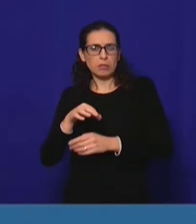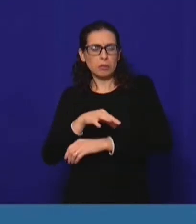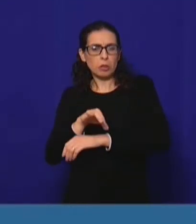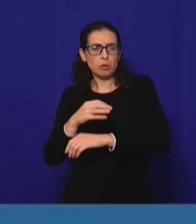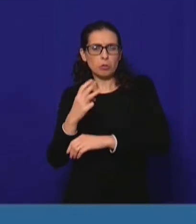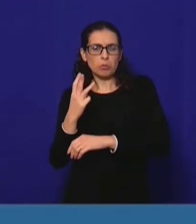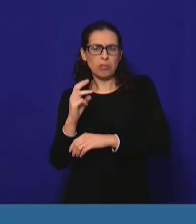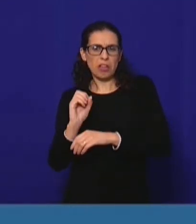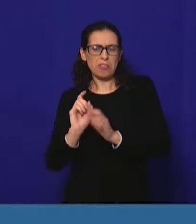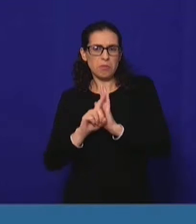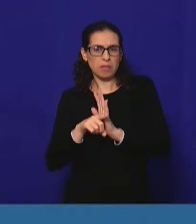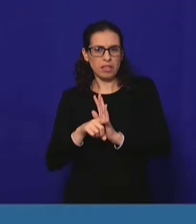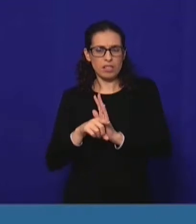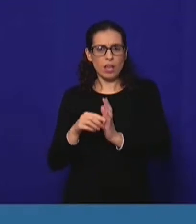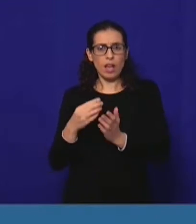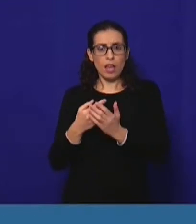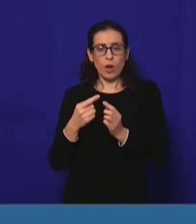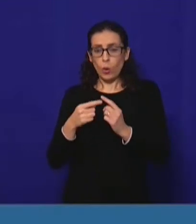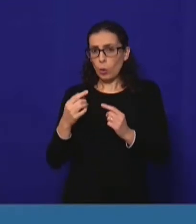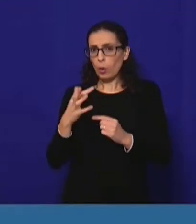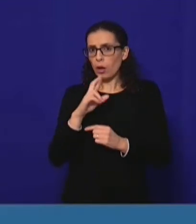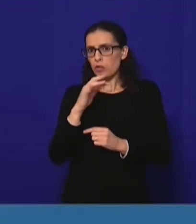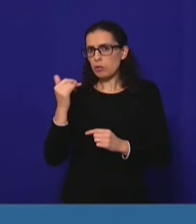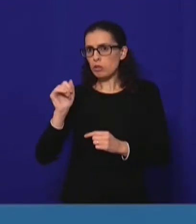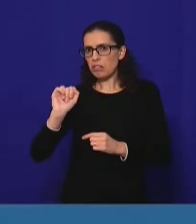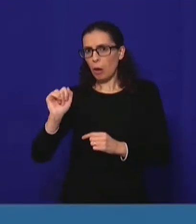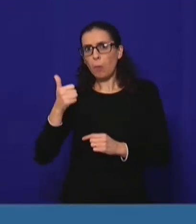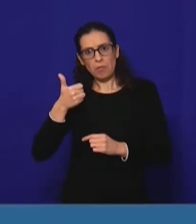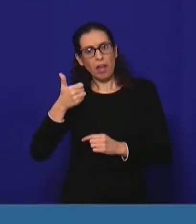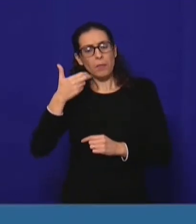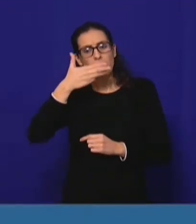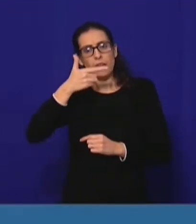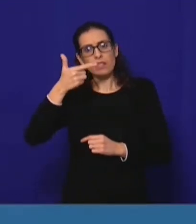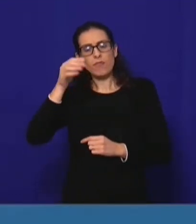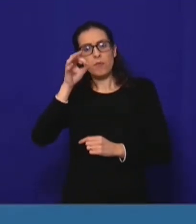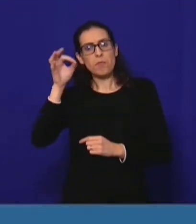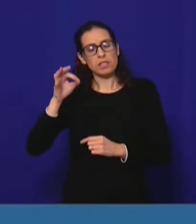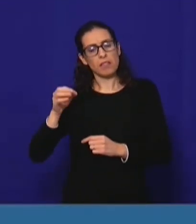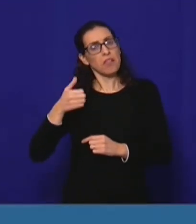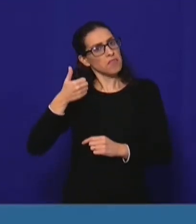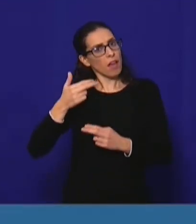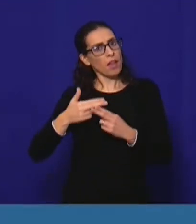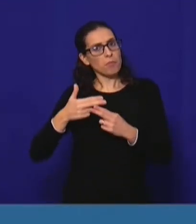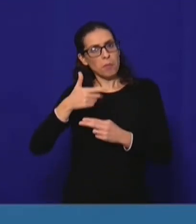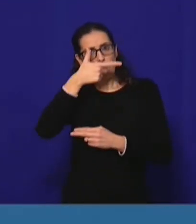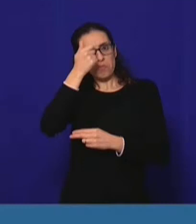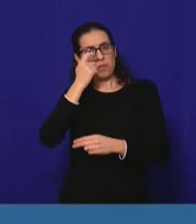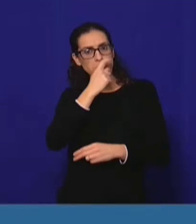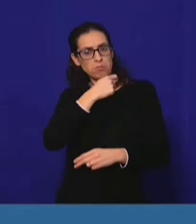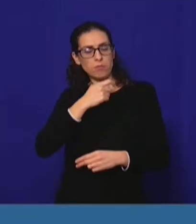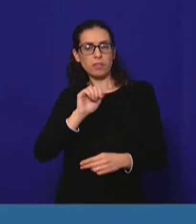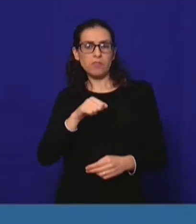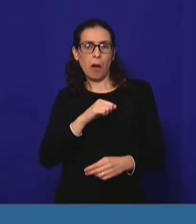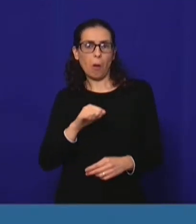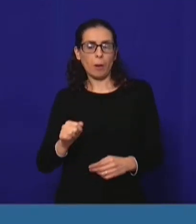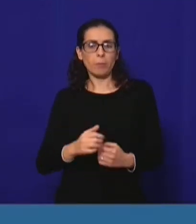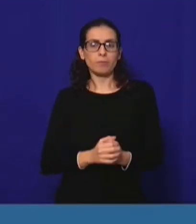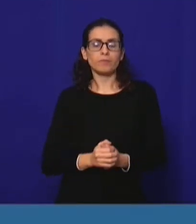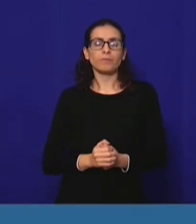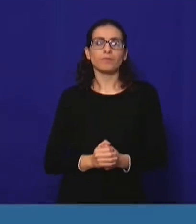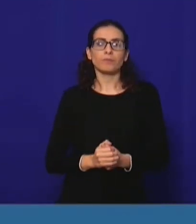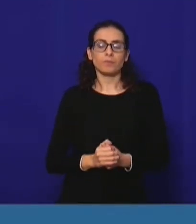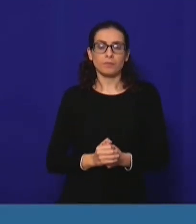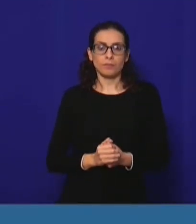Yes, two very important questions. Mela, fuq il-healthcare workers, aħna u